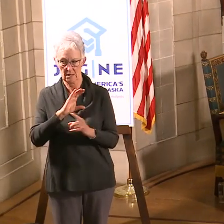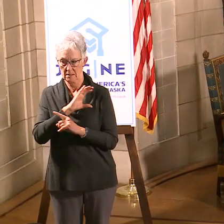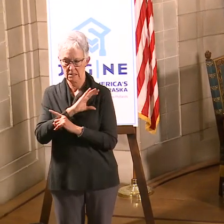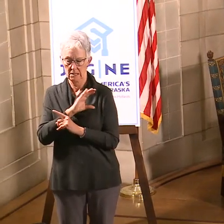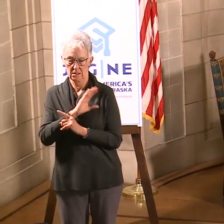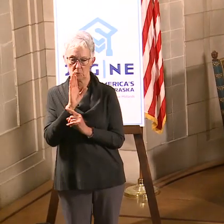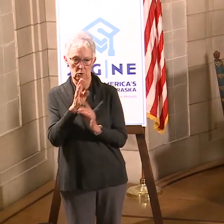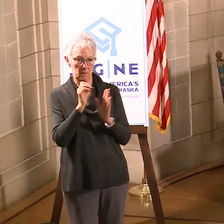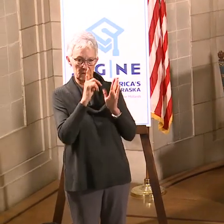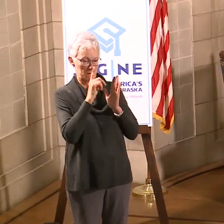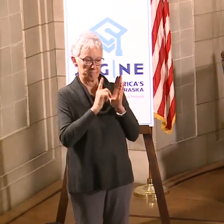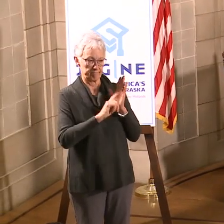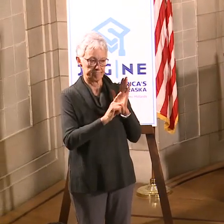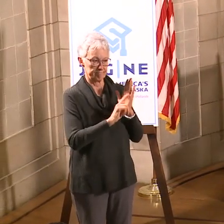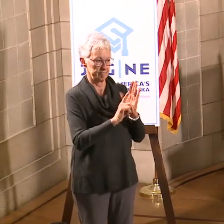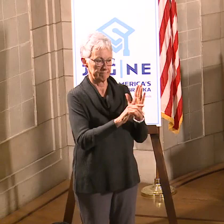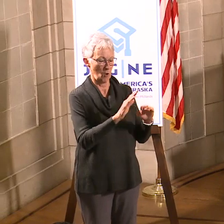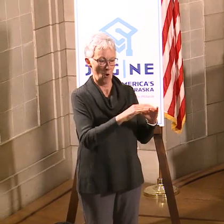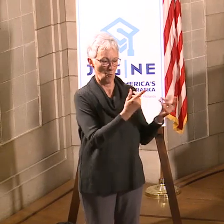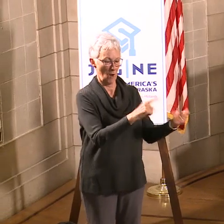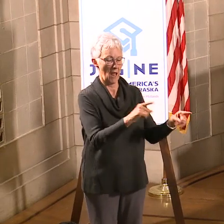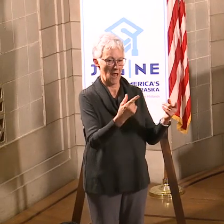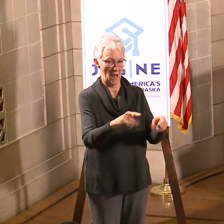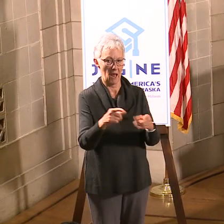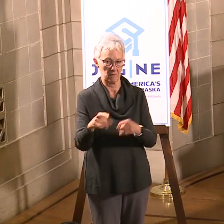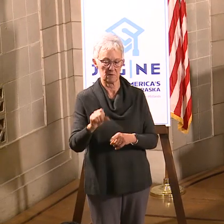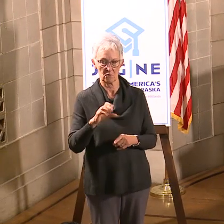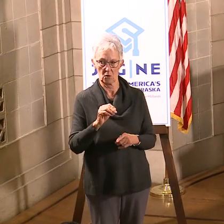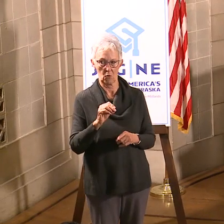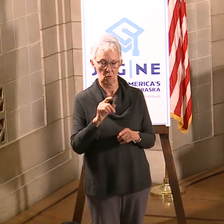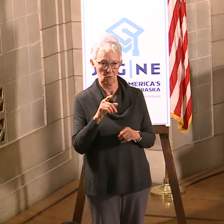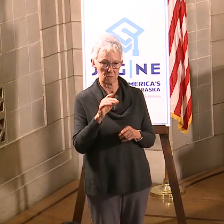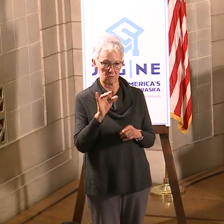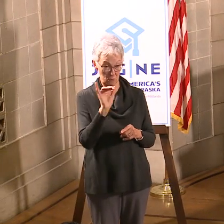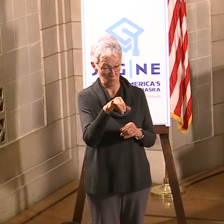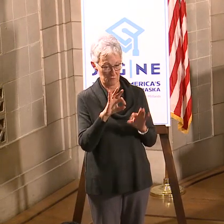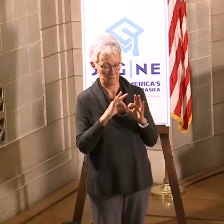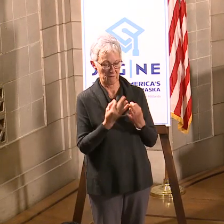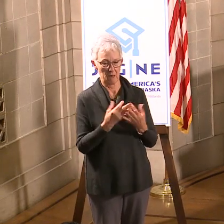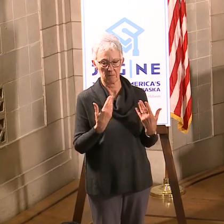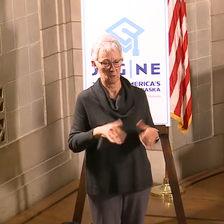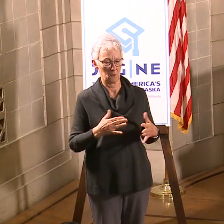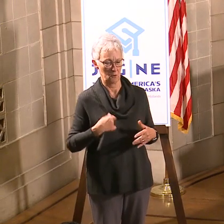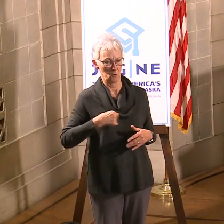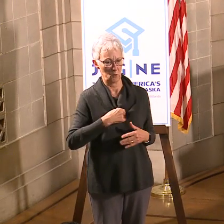justice will be pursued on that. But again, to the families, we're just so sorry about this terrible, terrible tragedy.